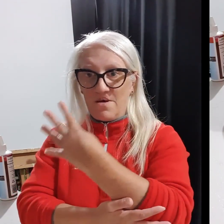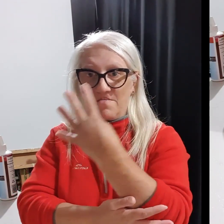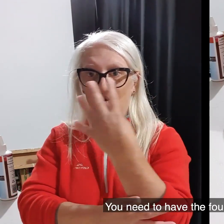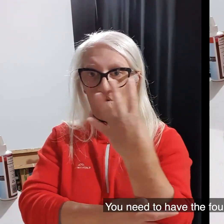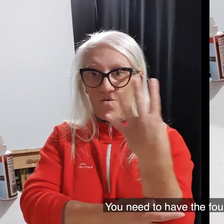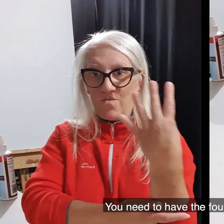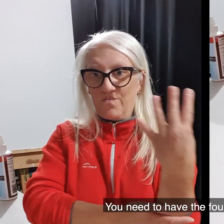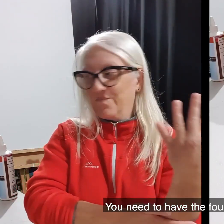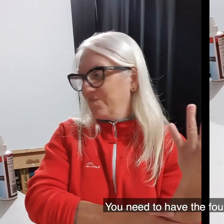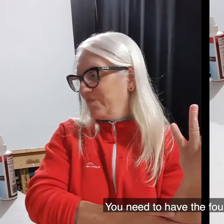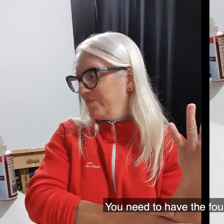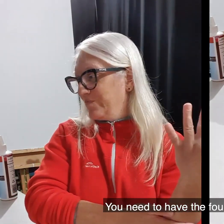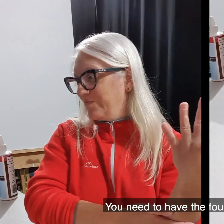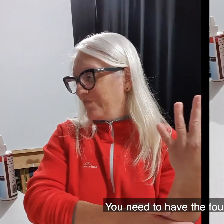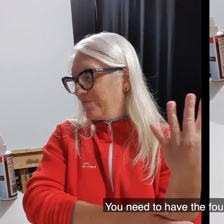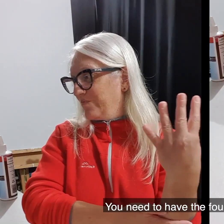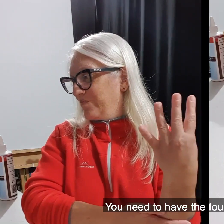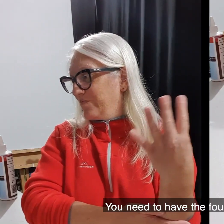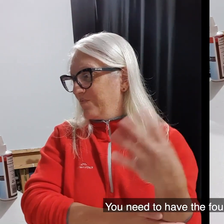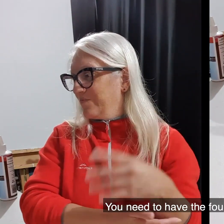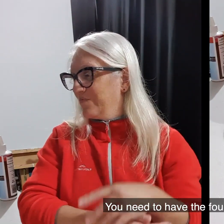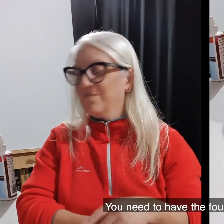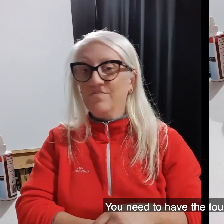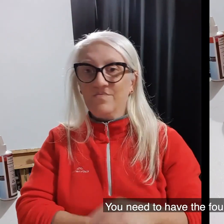You need to have the 4 fingers. Rainbow.